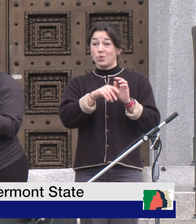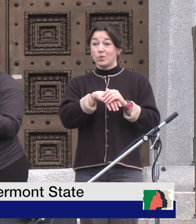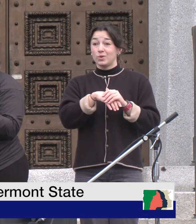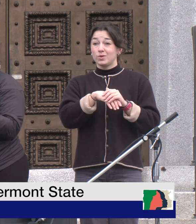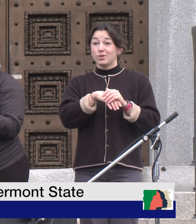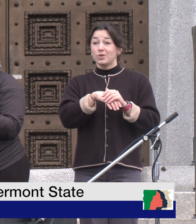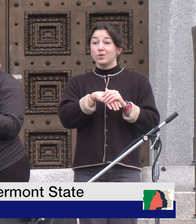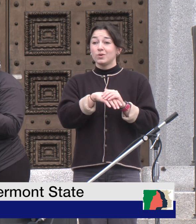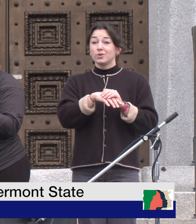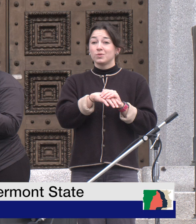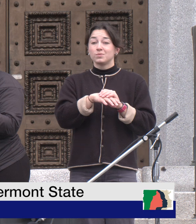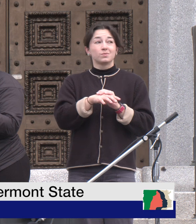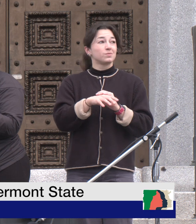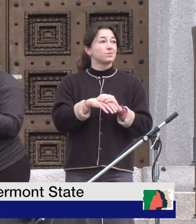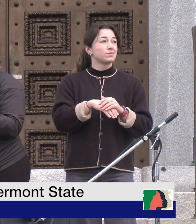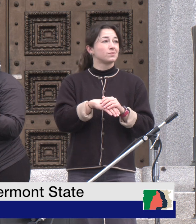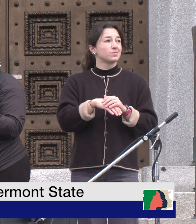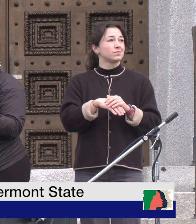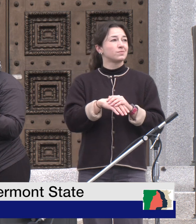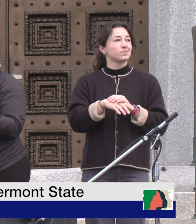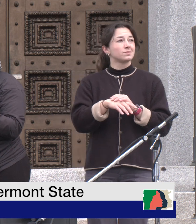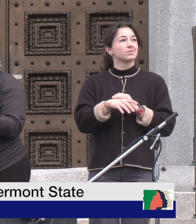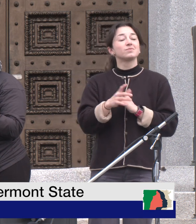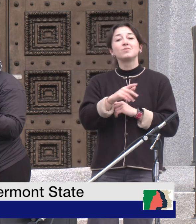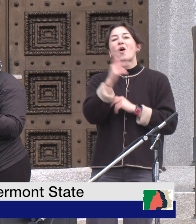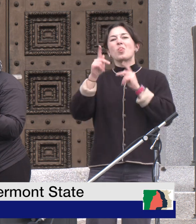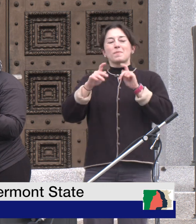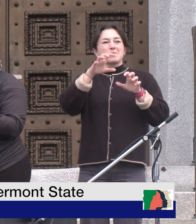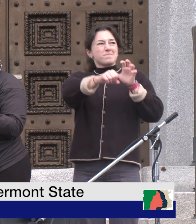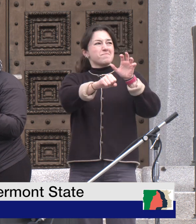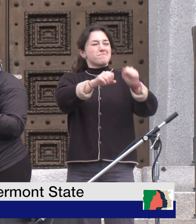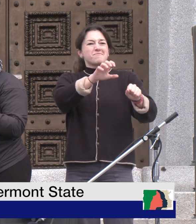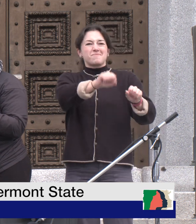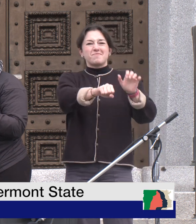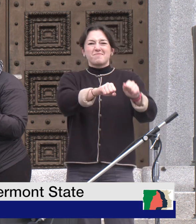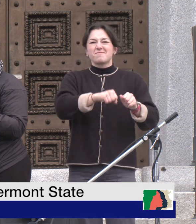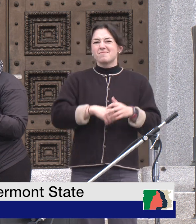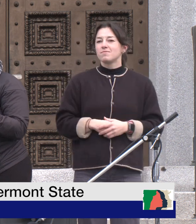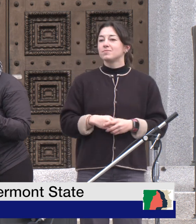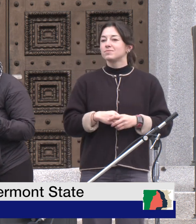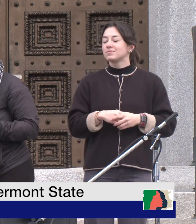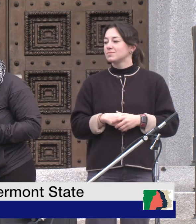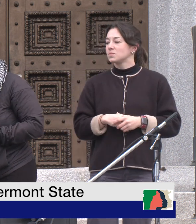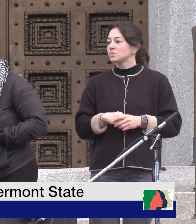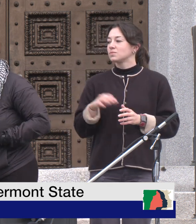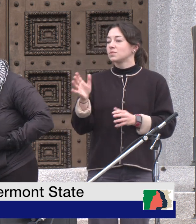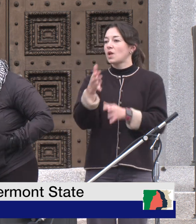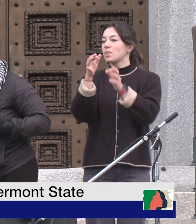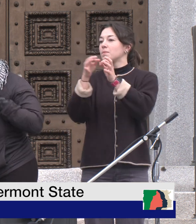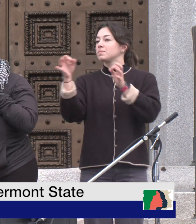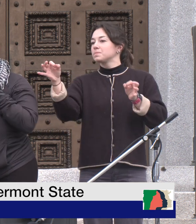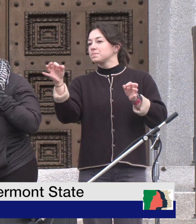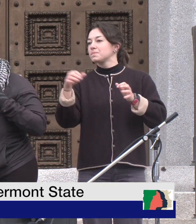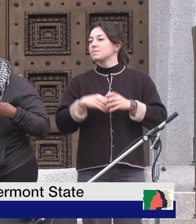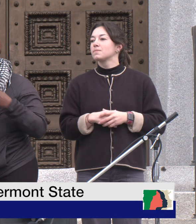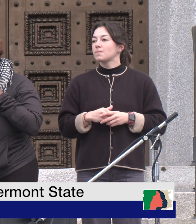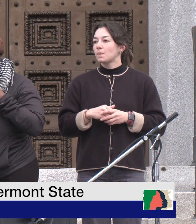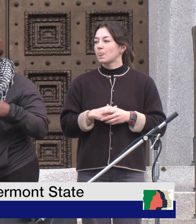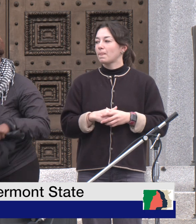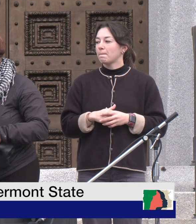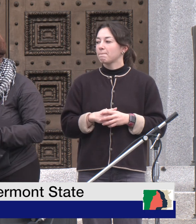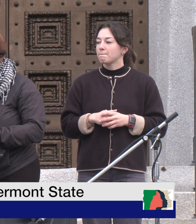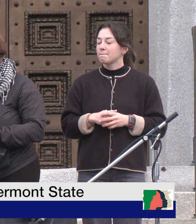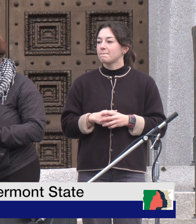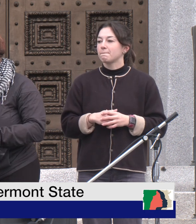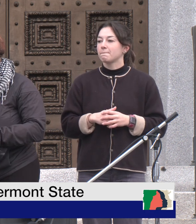and teach false narratives. Ehani, Indigenous Oyate,